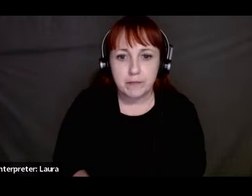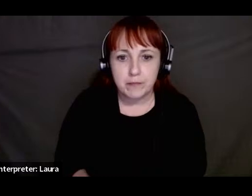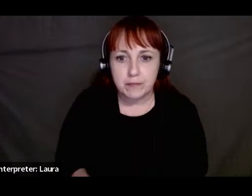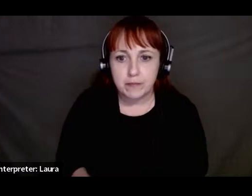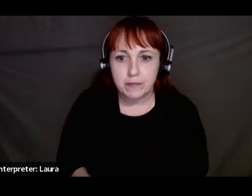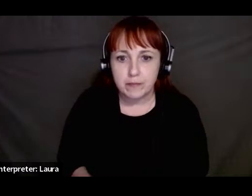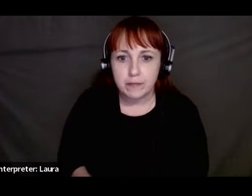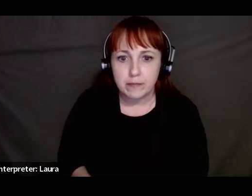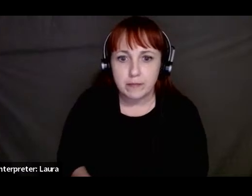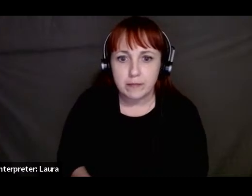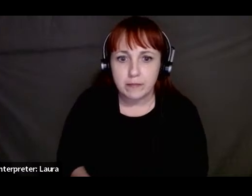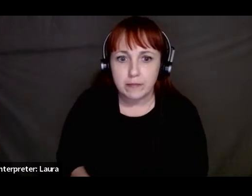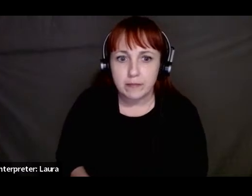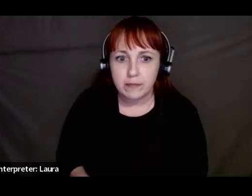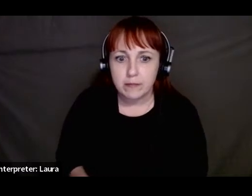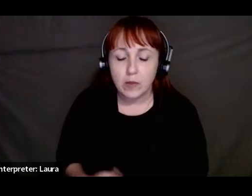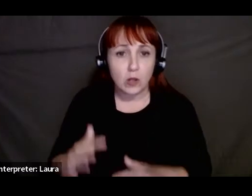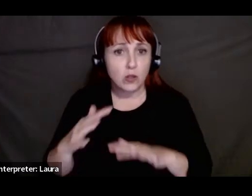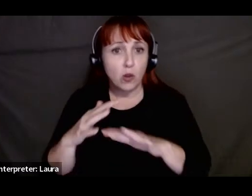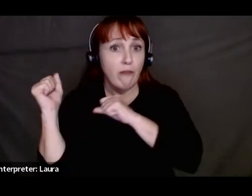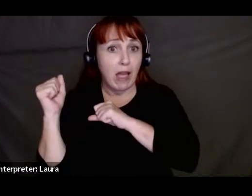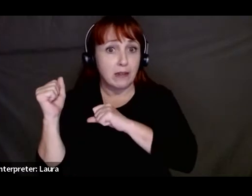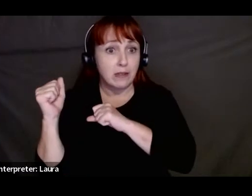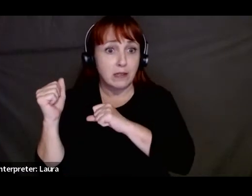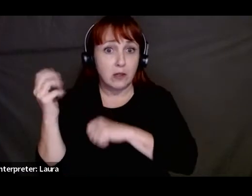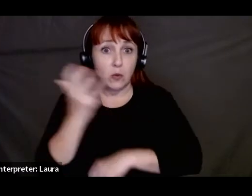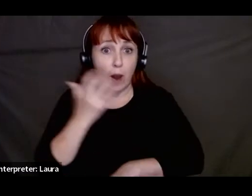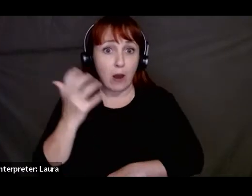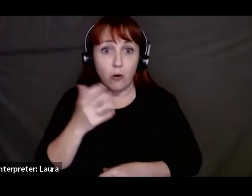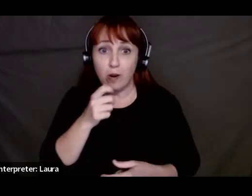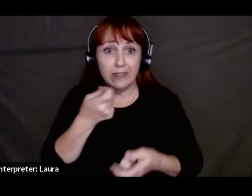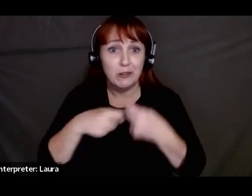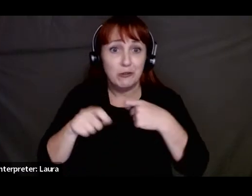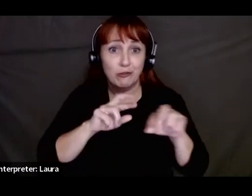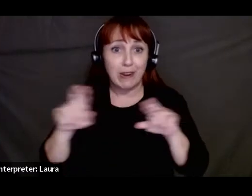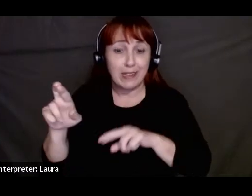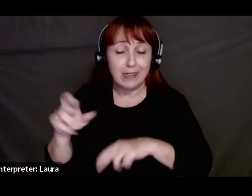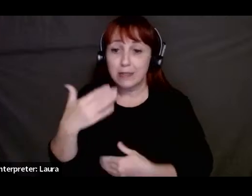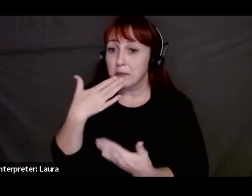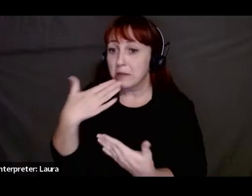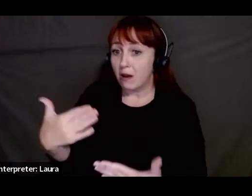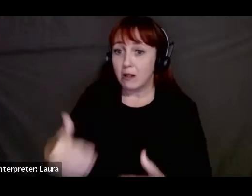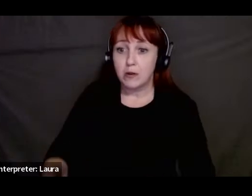Oh, sorry. I'm so fast. I can return my mic back on. Mahalo.